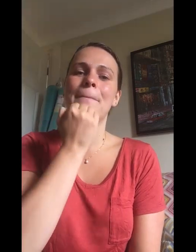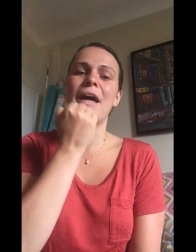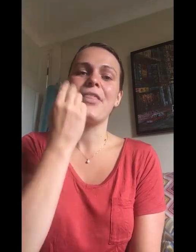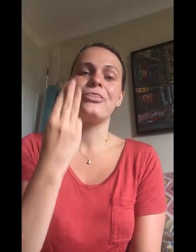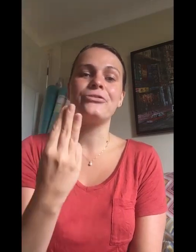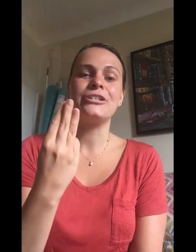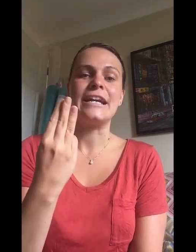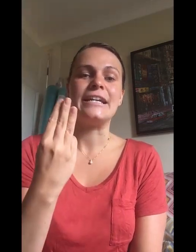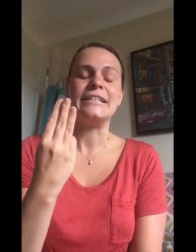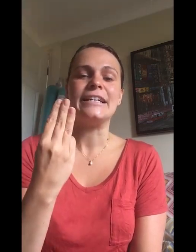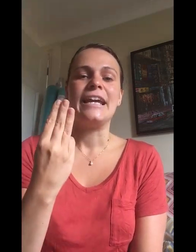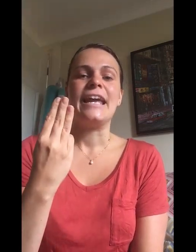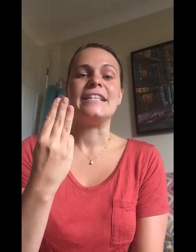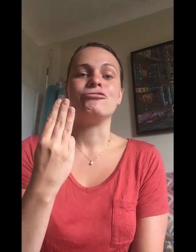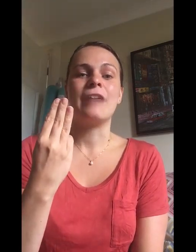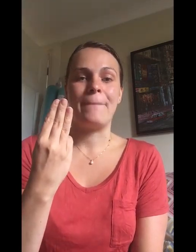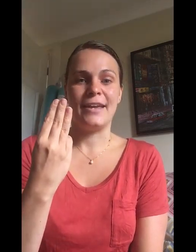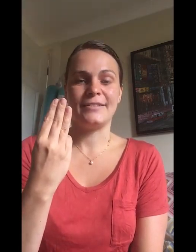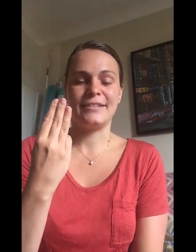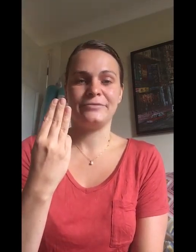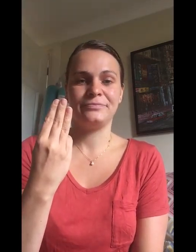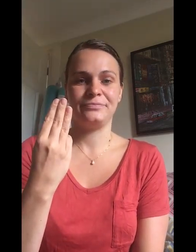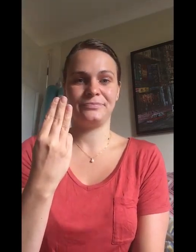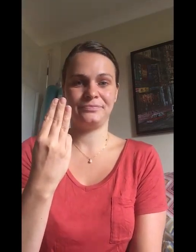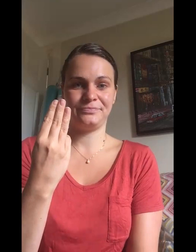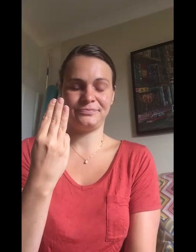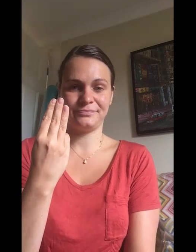Number 3 is rabbit.